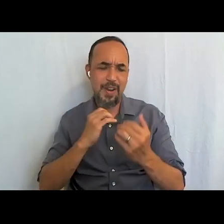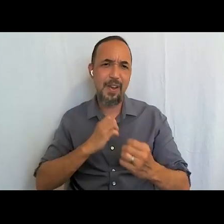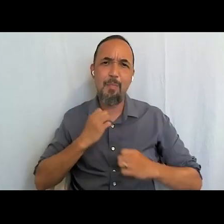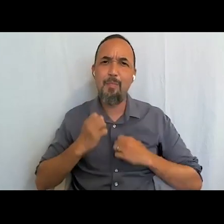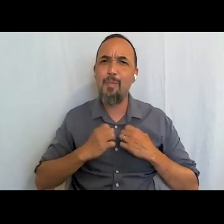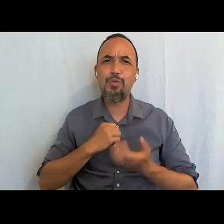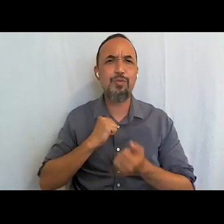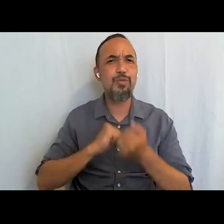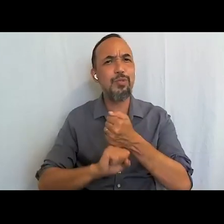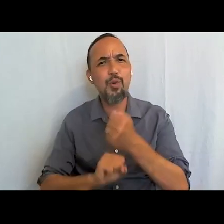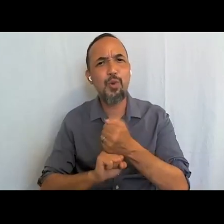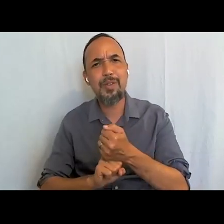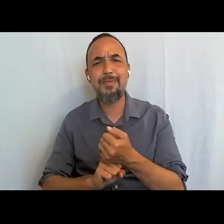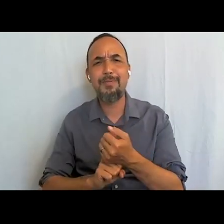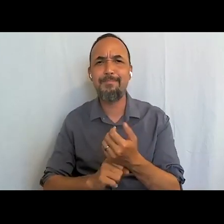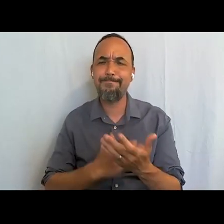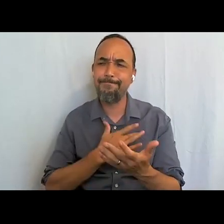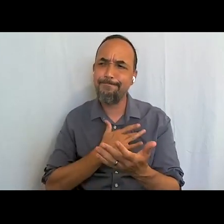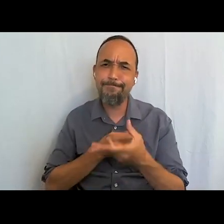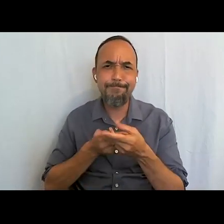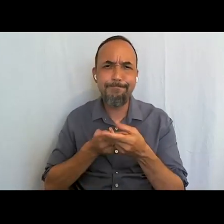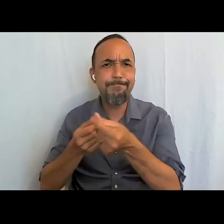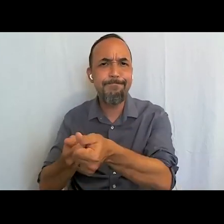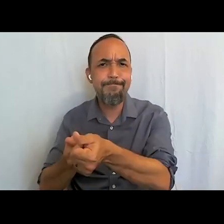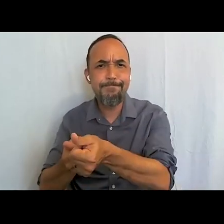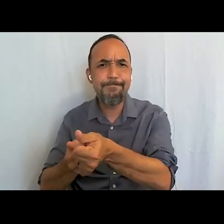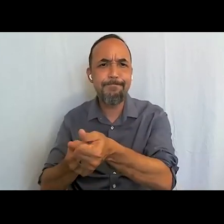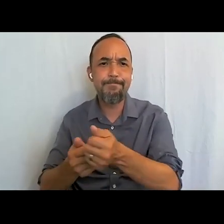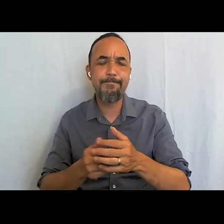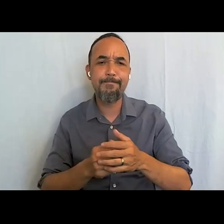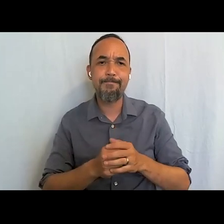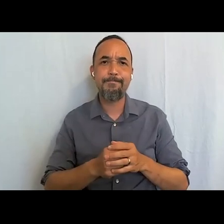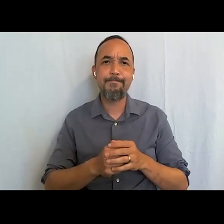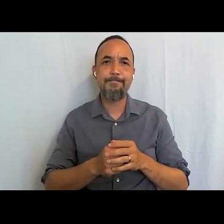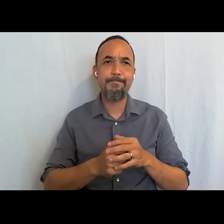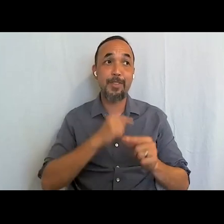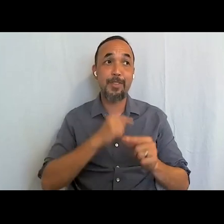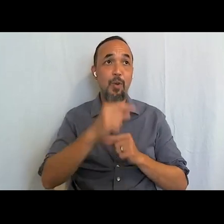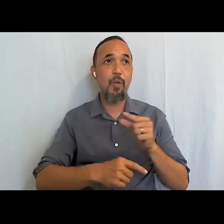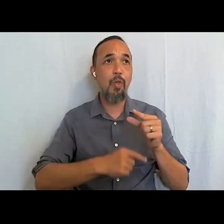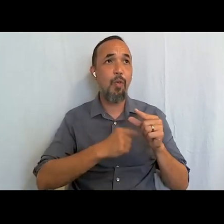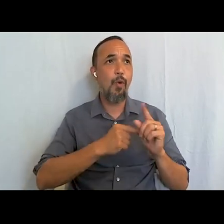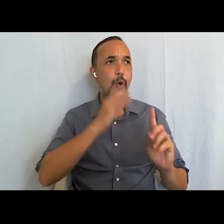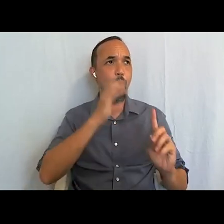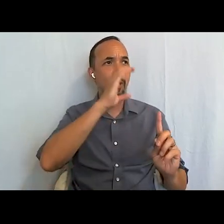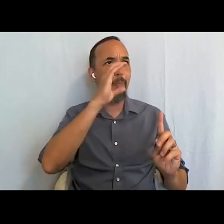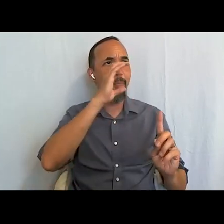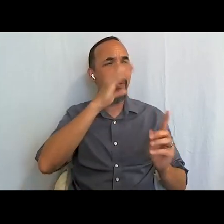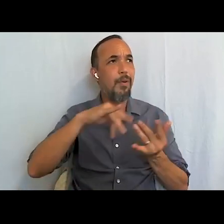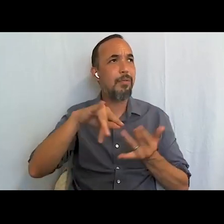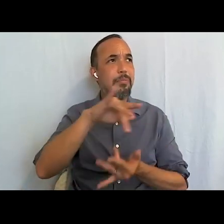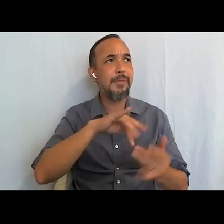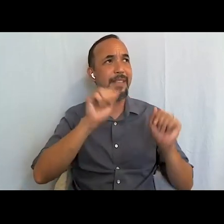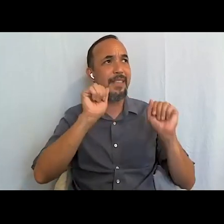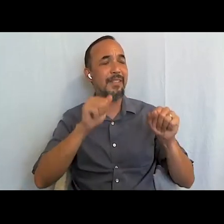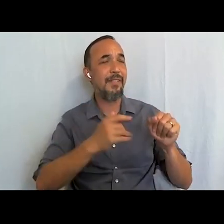okay? Global exploration can be wild and a little funky, and like new things are happening